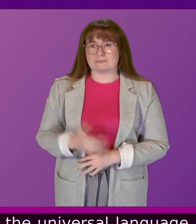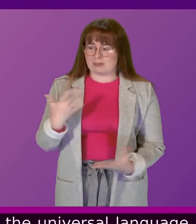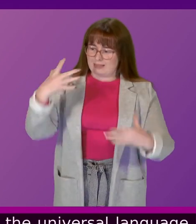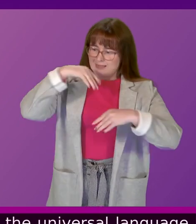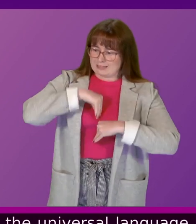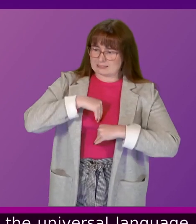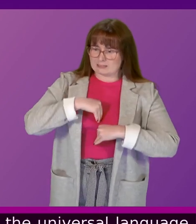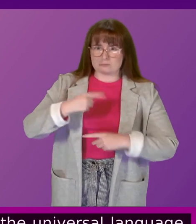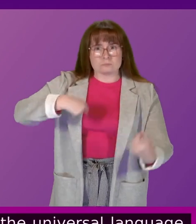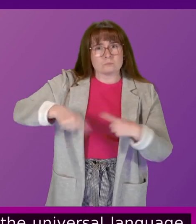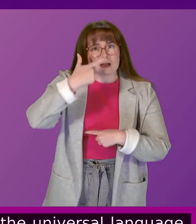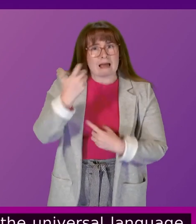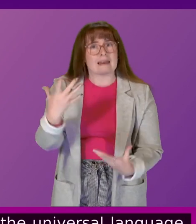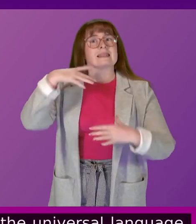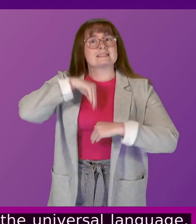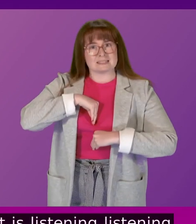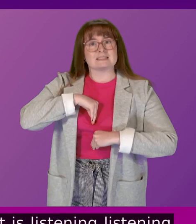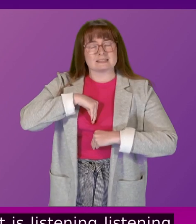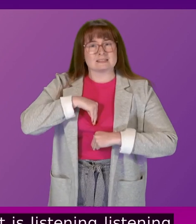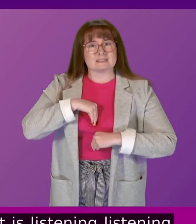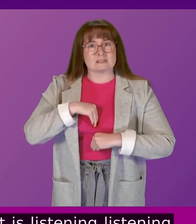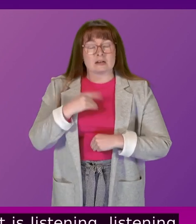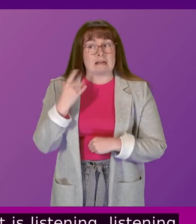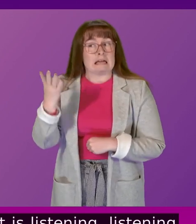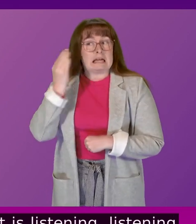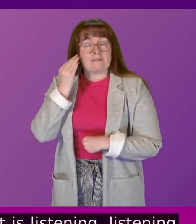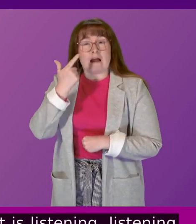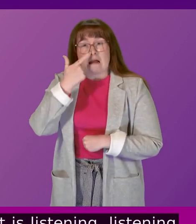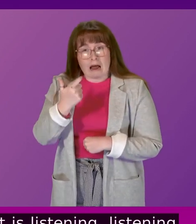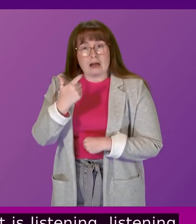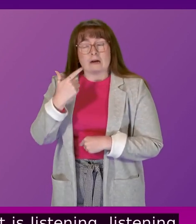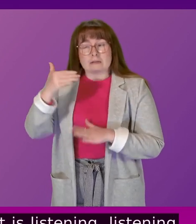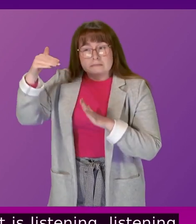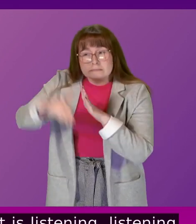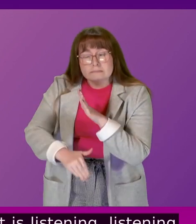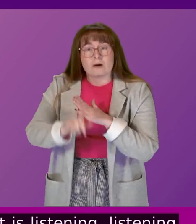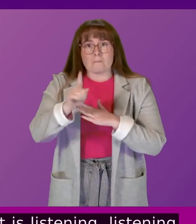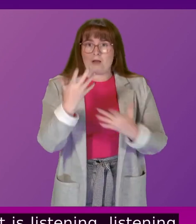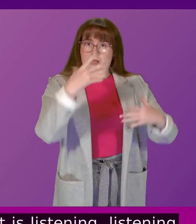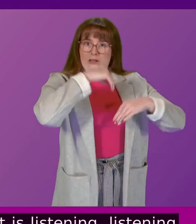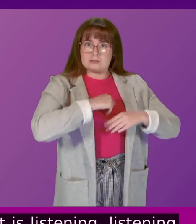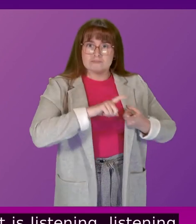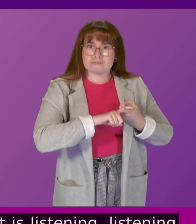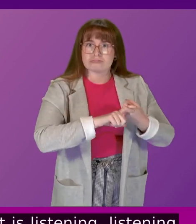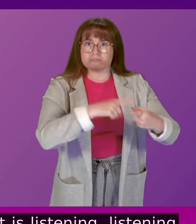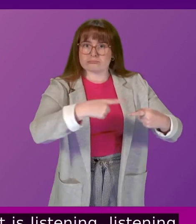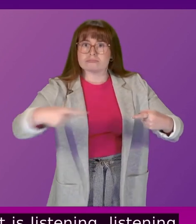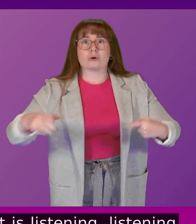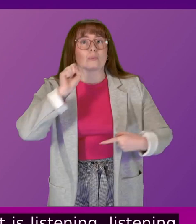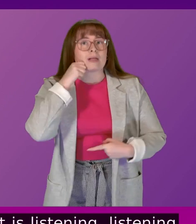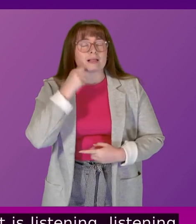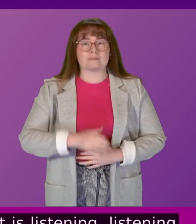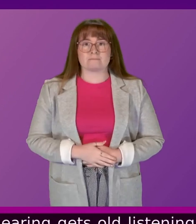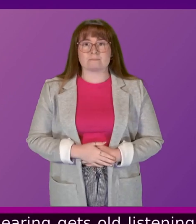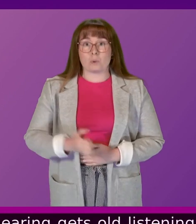Listening belongs to us all. And although hearing gets old, listening does not. And as I go